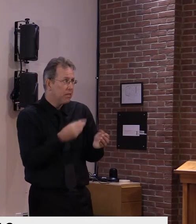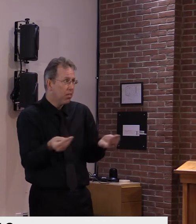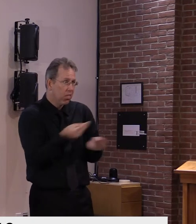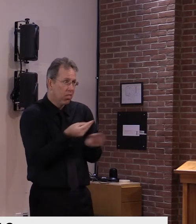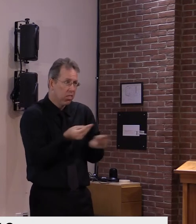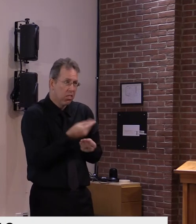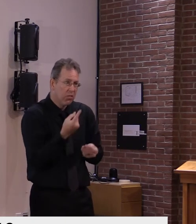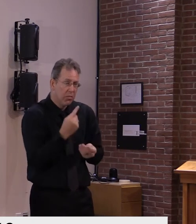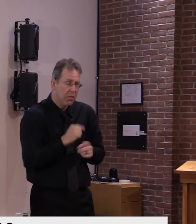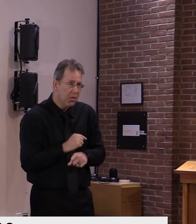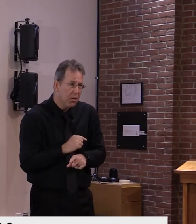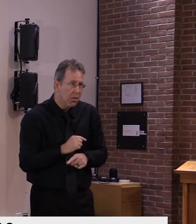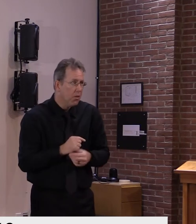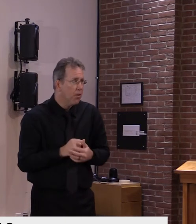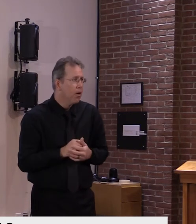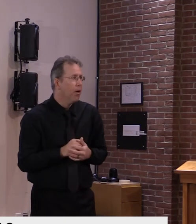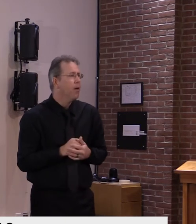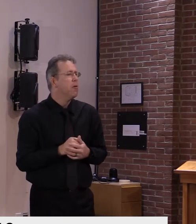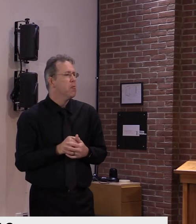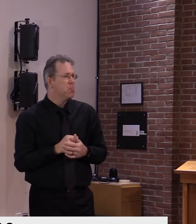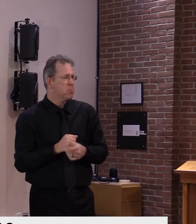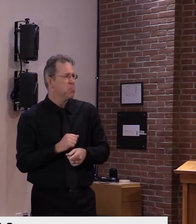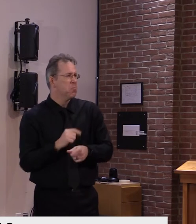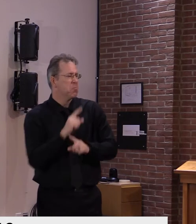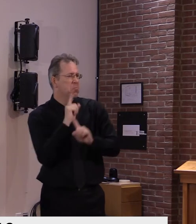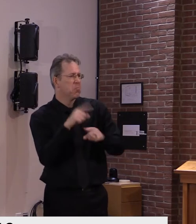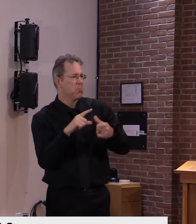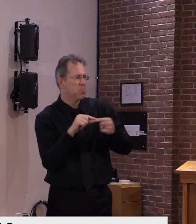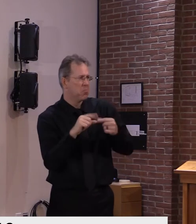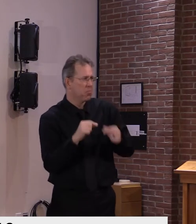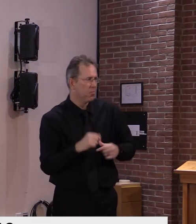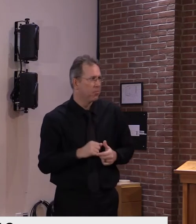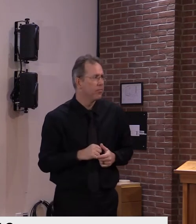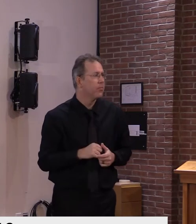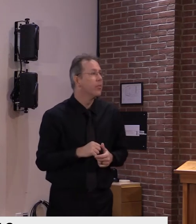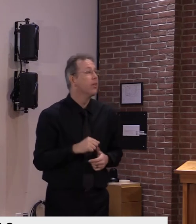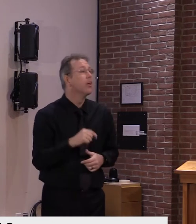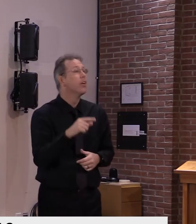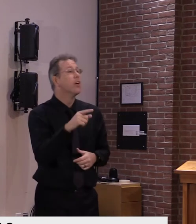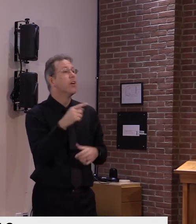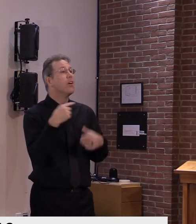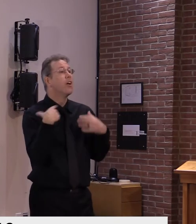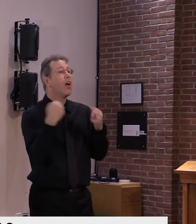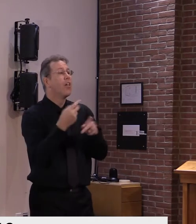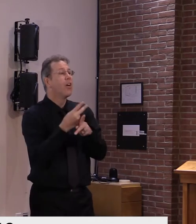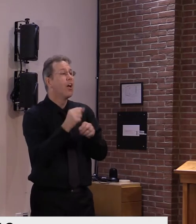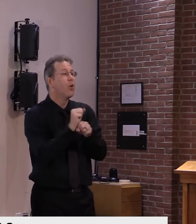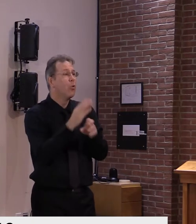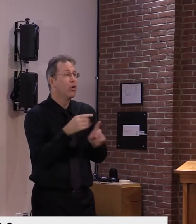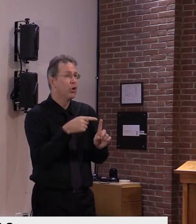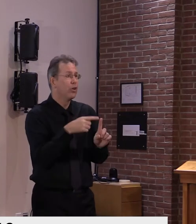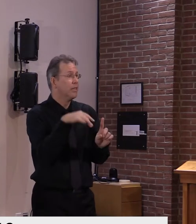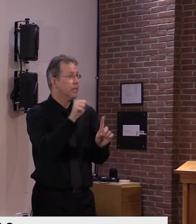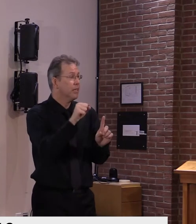That's correct, Governor. It is a healthcare worker, but that's all we know. I don't have that level of granular